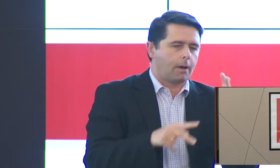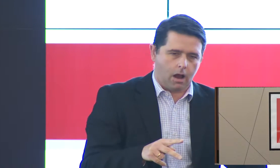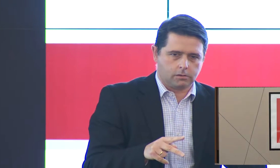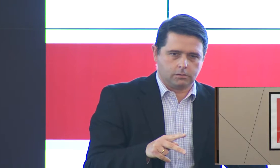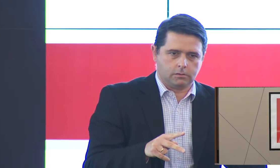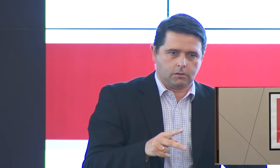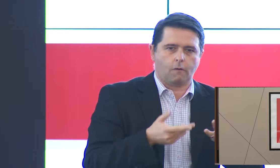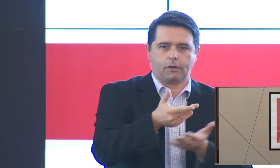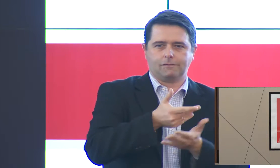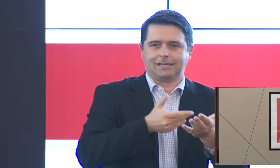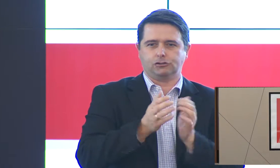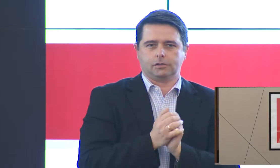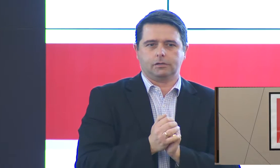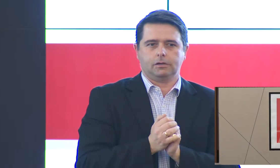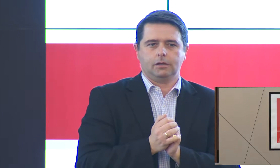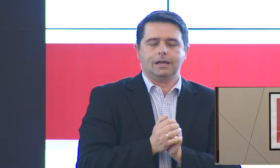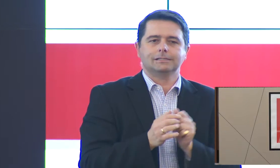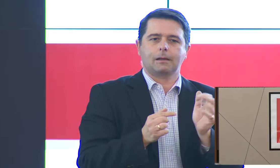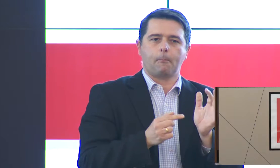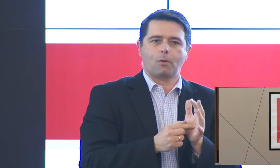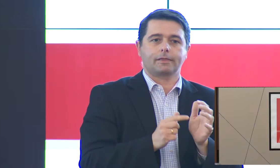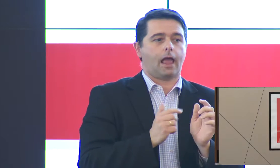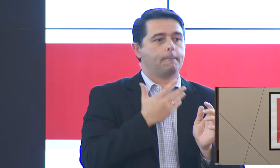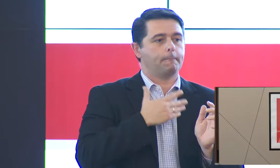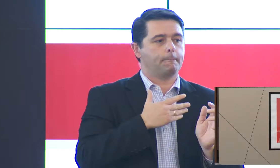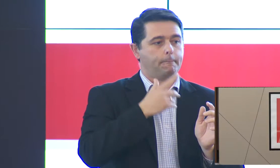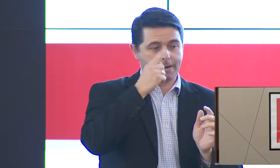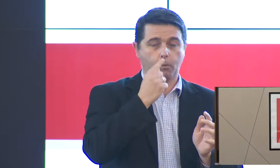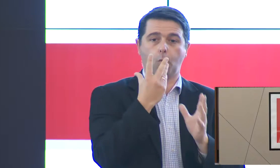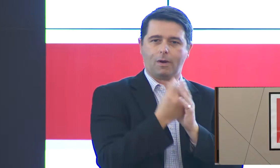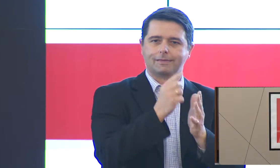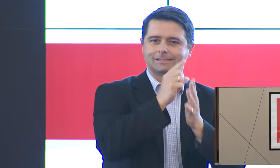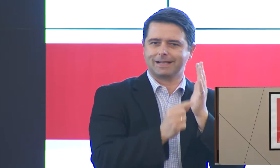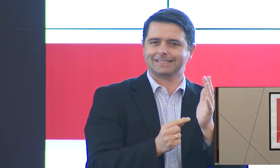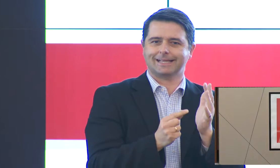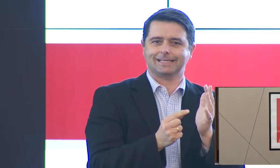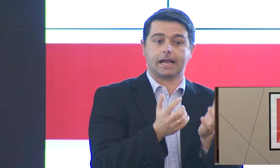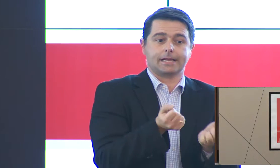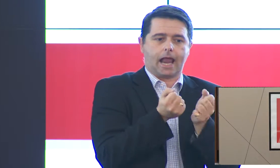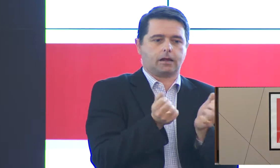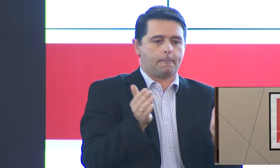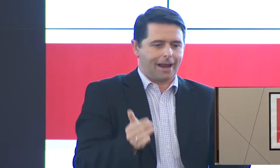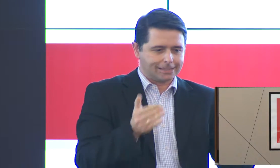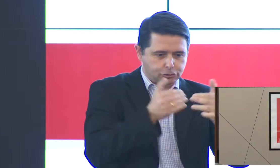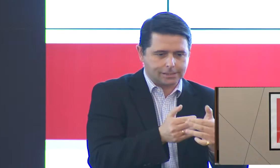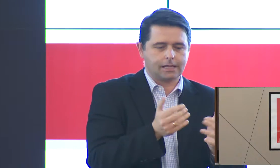With the NDIS, I see that as one part of the conversation, and it's important that people with a